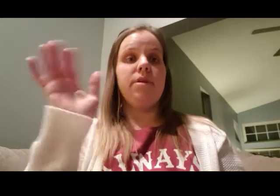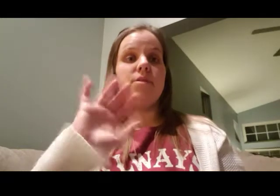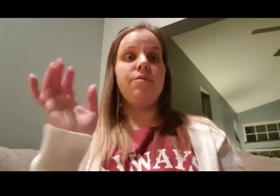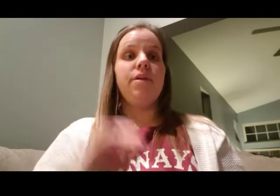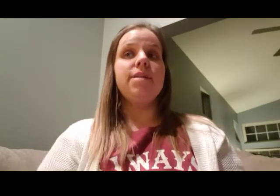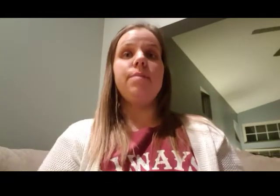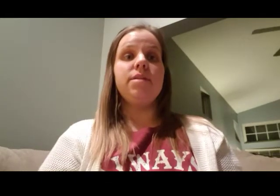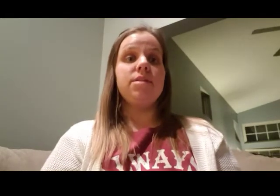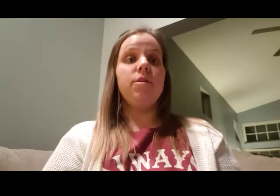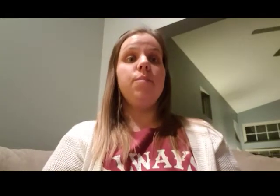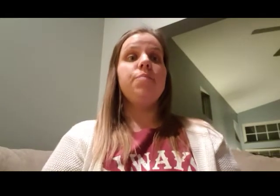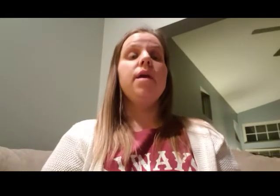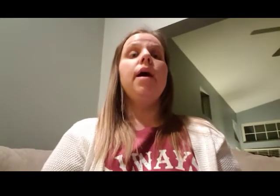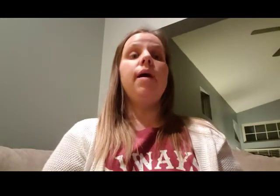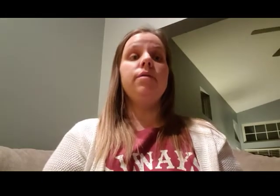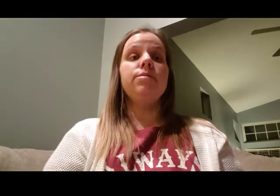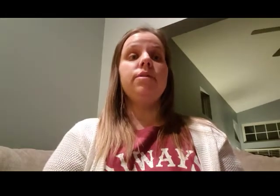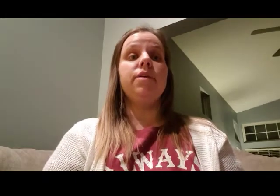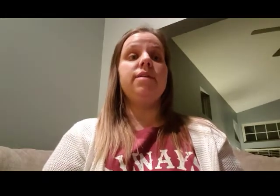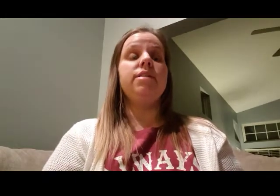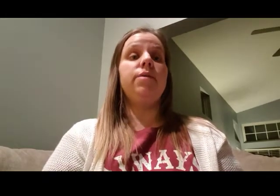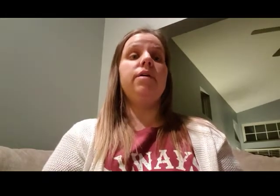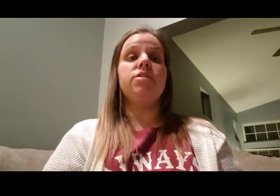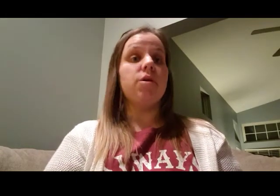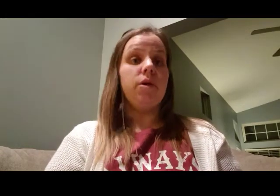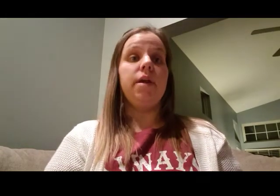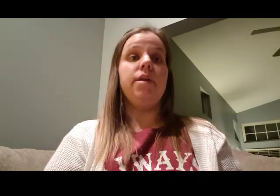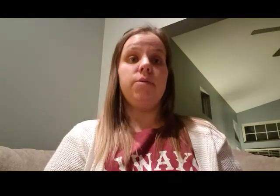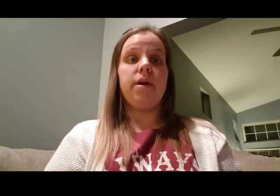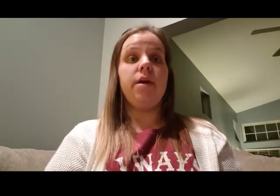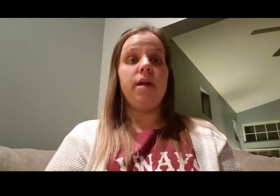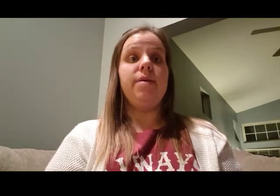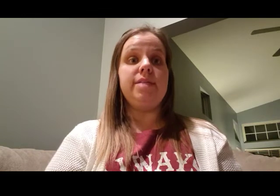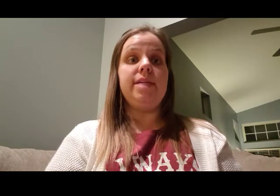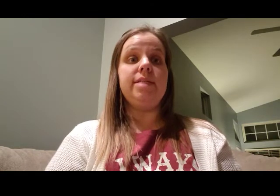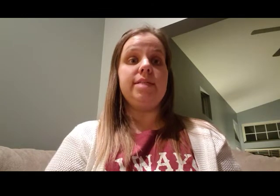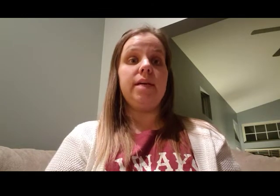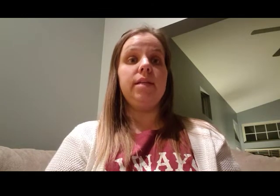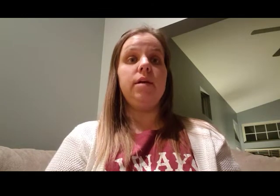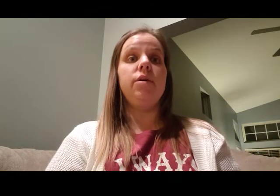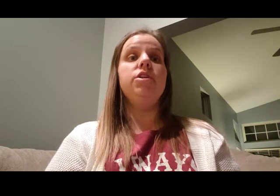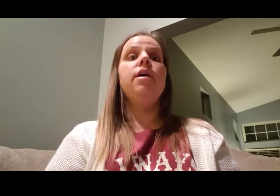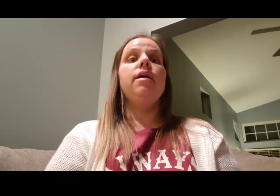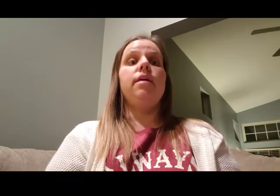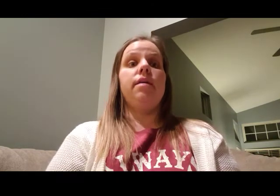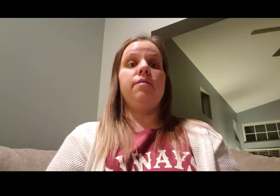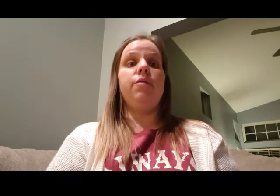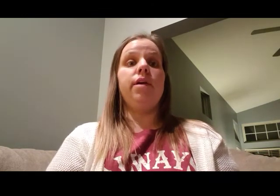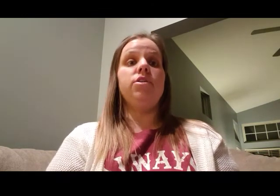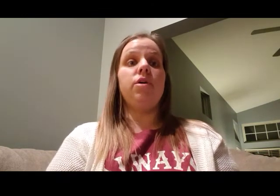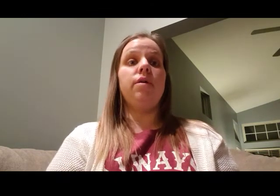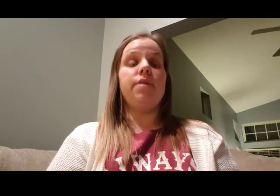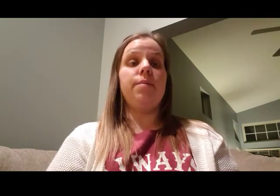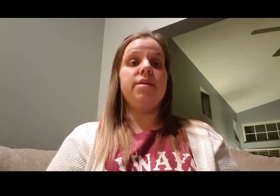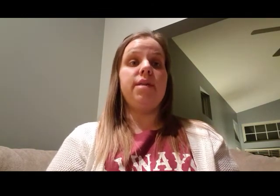my preschool friends, I miss you. I was wondering, since we are so good at doing our ABCs in sign language, if we could show our families that